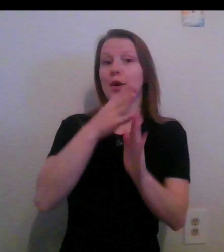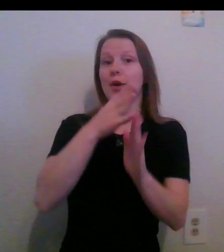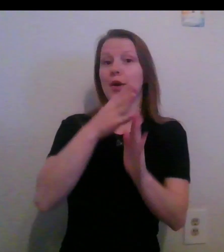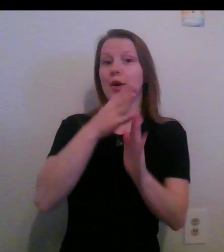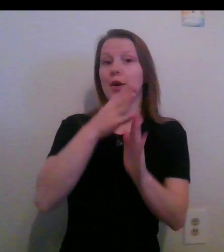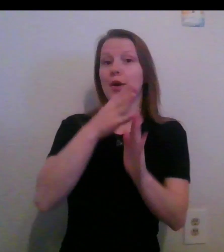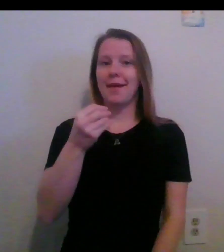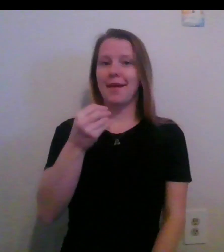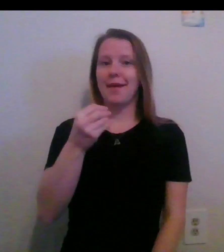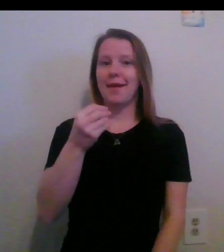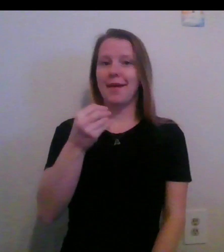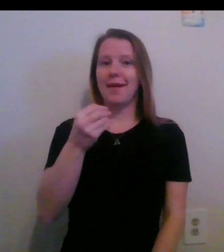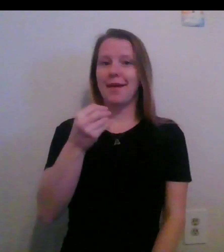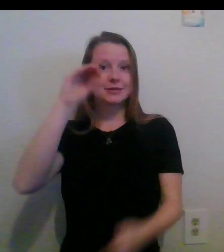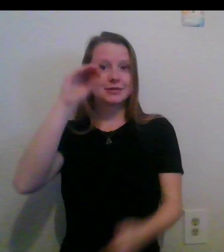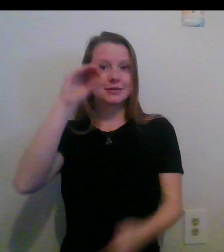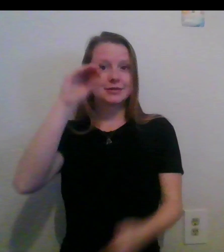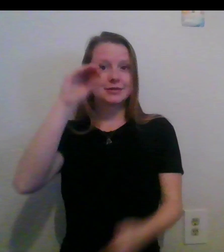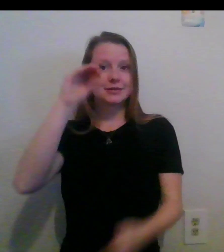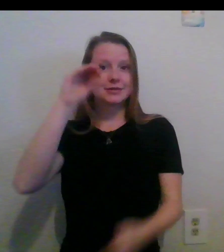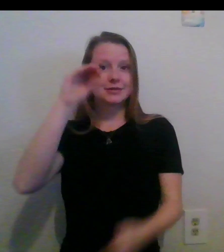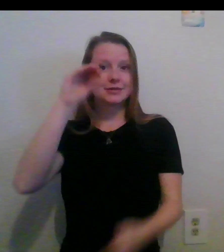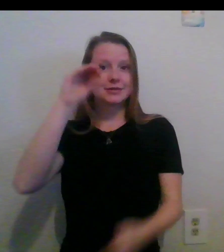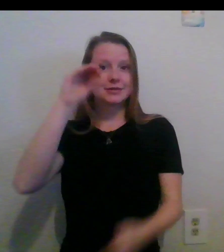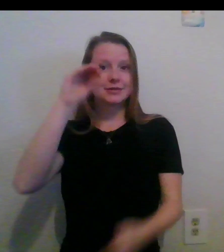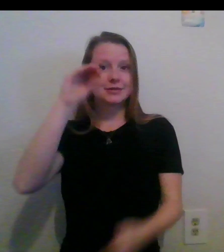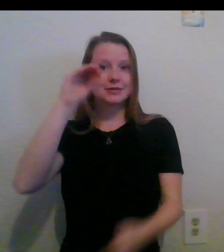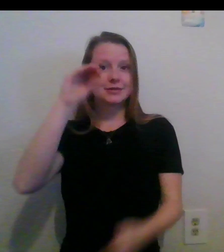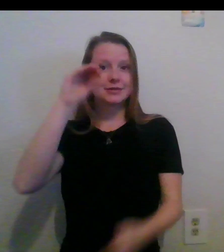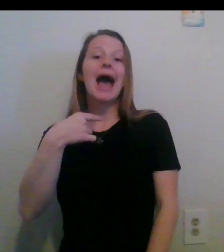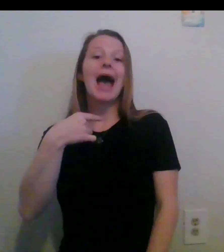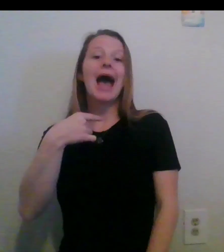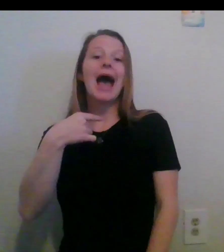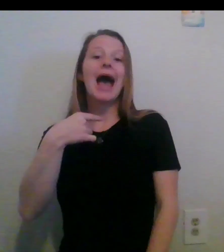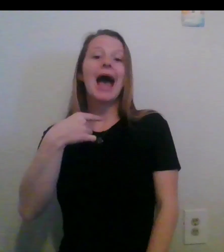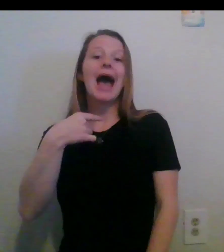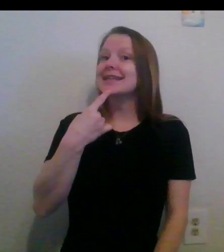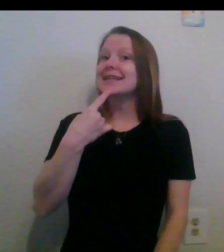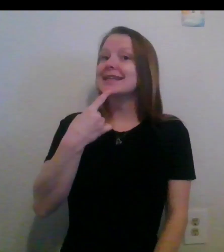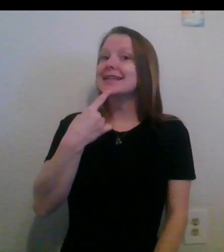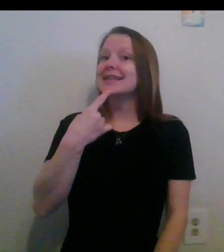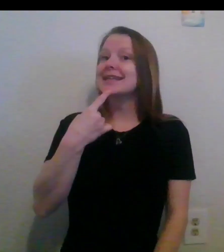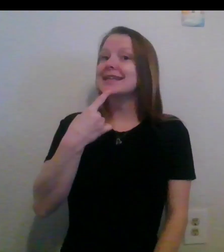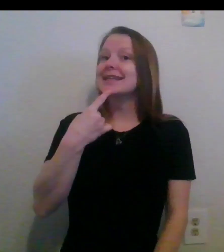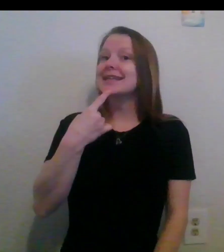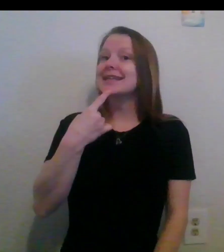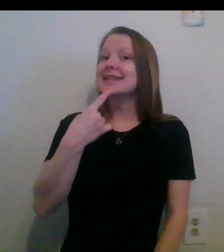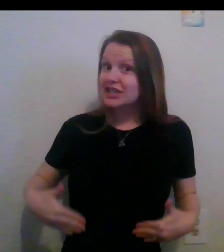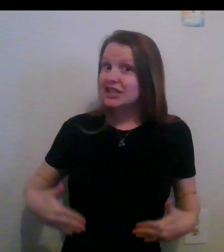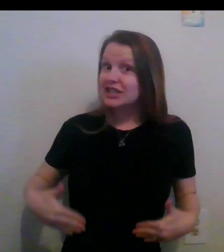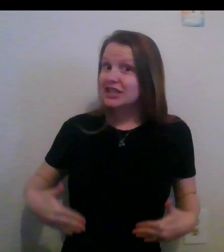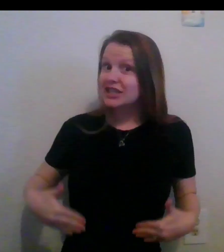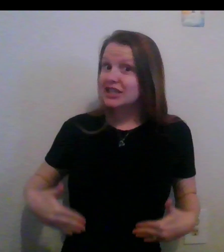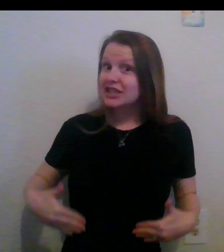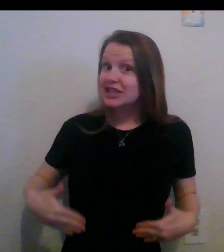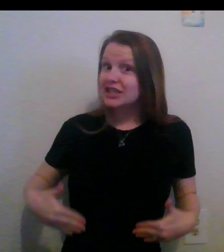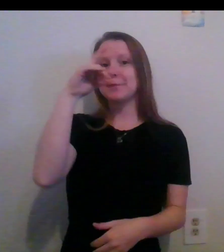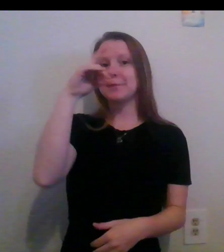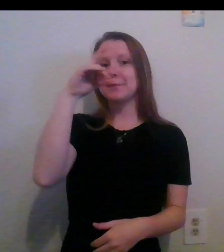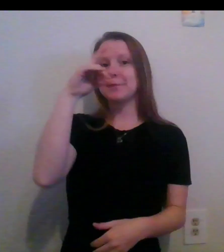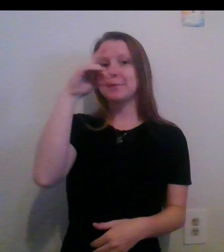many important decisions and behaviors that you need to demonstrate to emotionally become women and men.